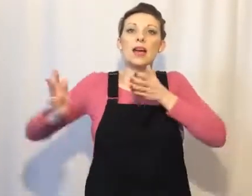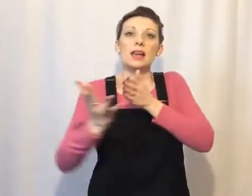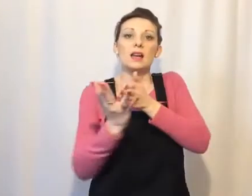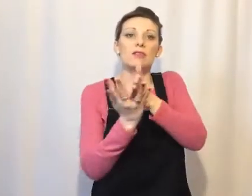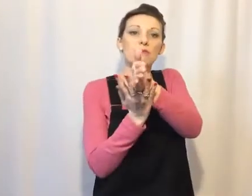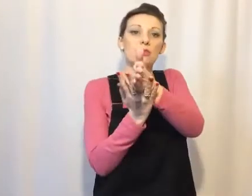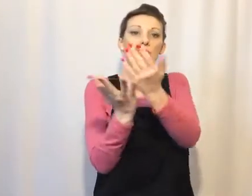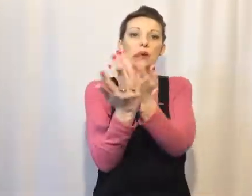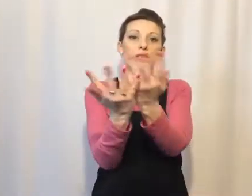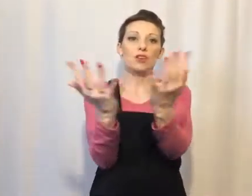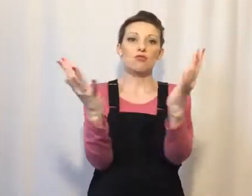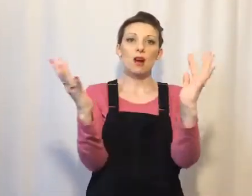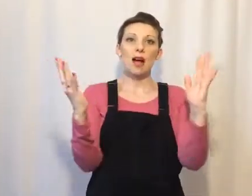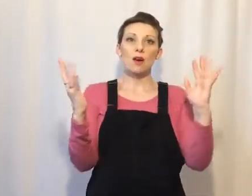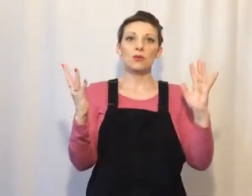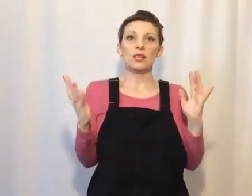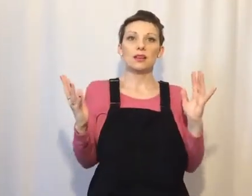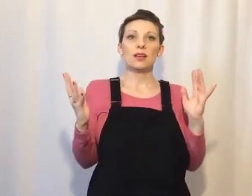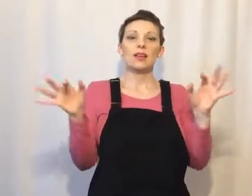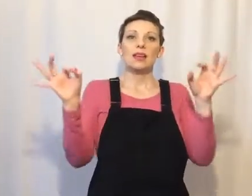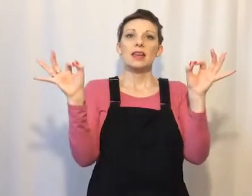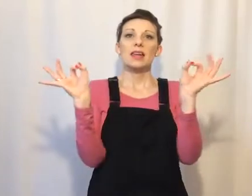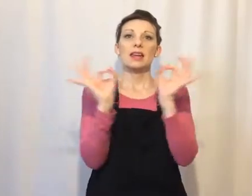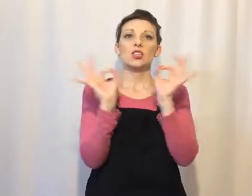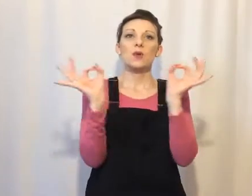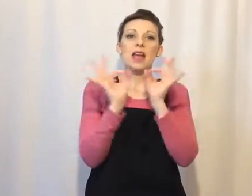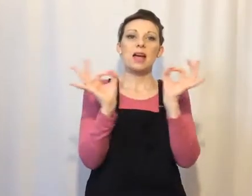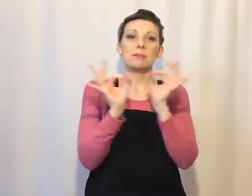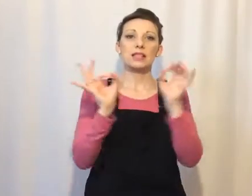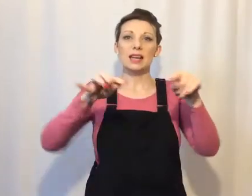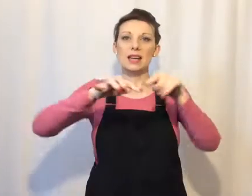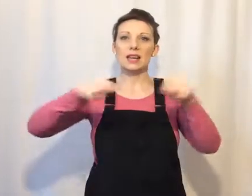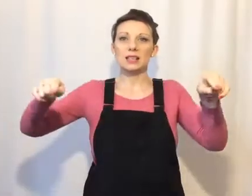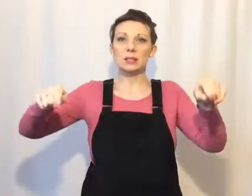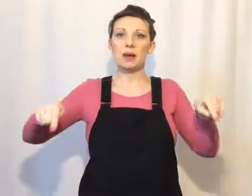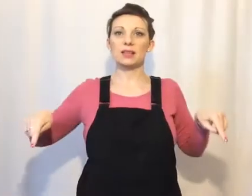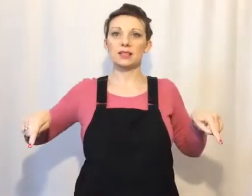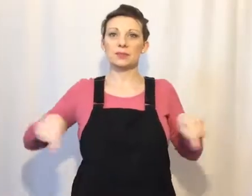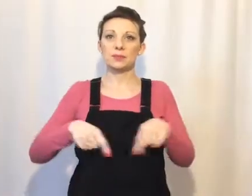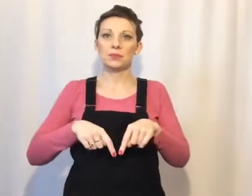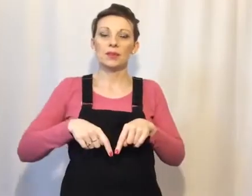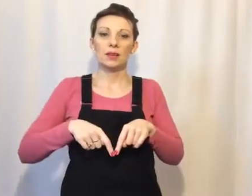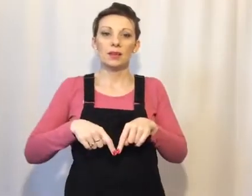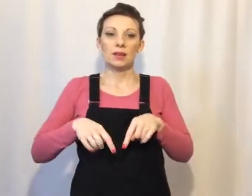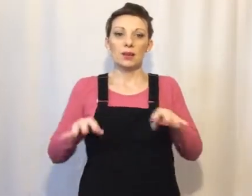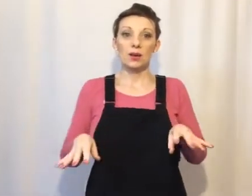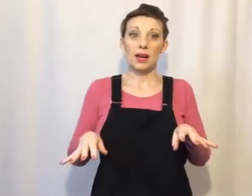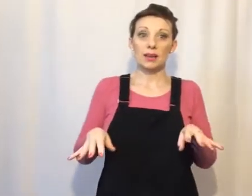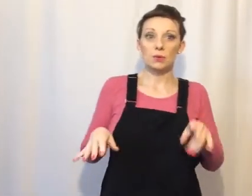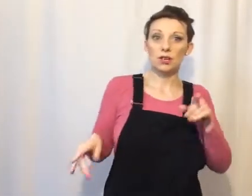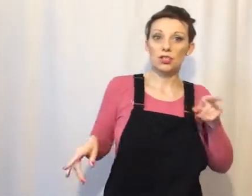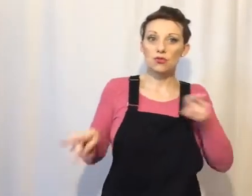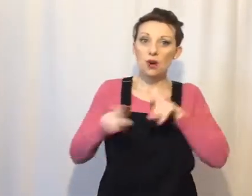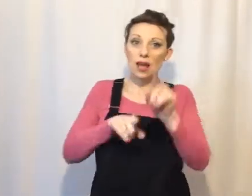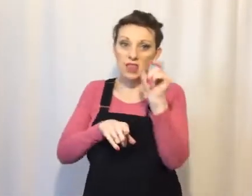Sway through the crowd into an empty space. Okay, we're going to try that